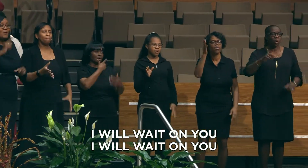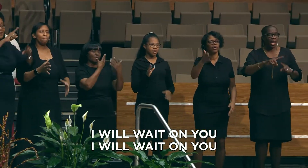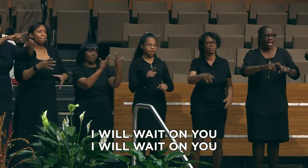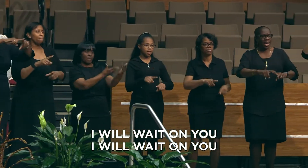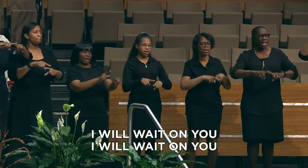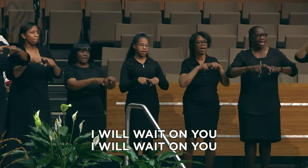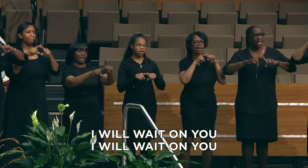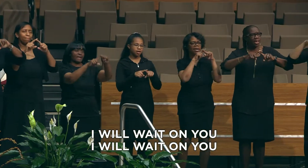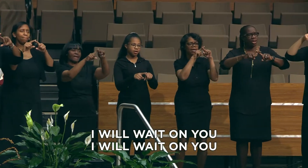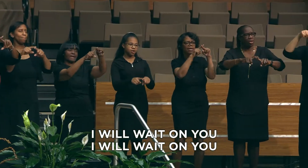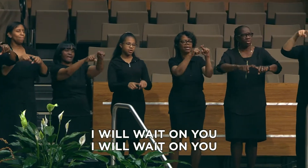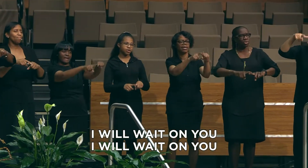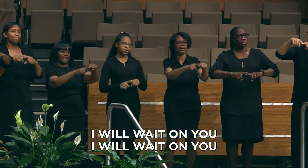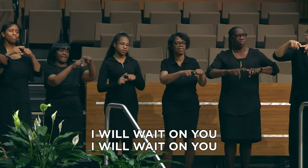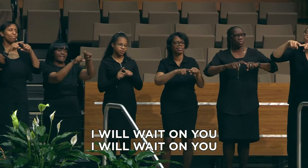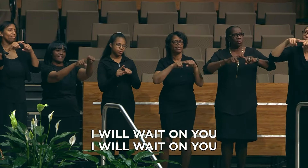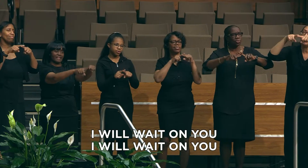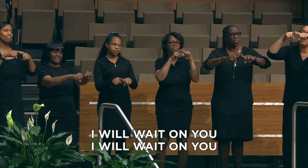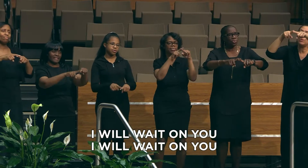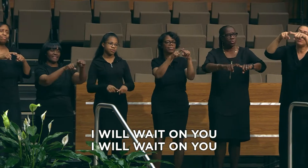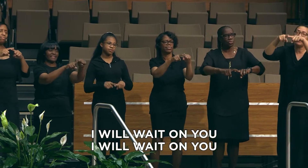will wait on